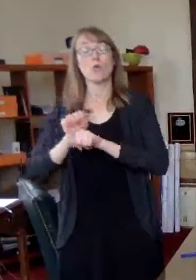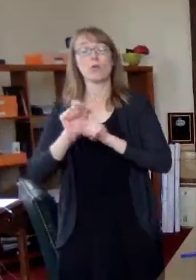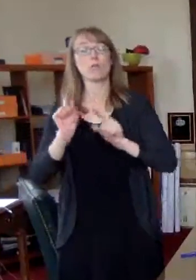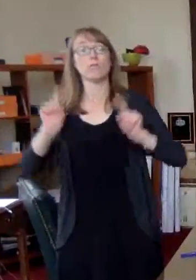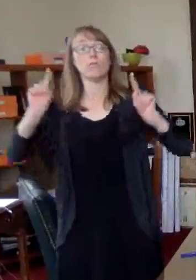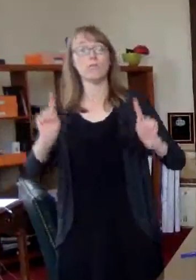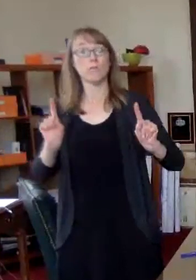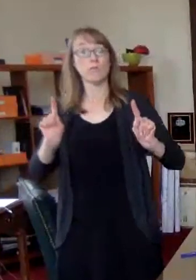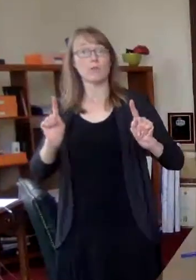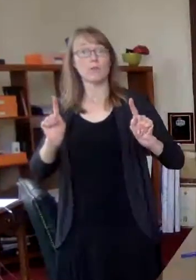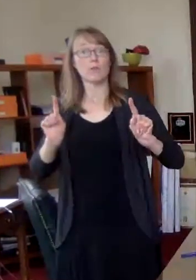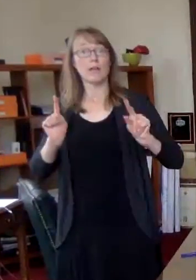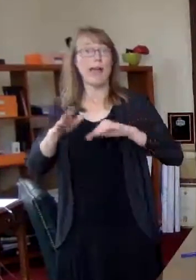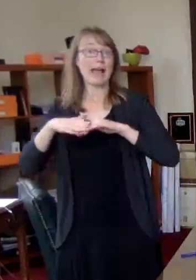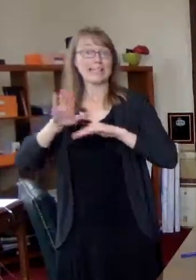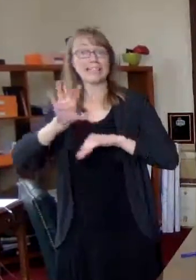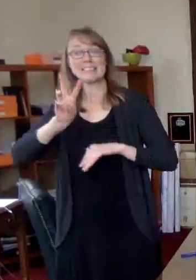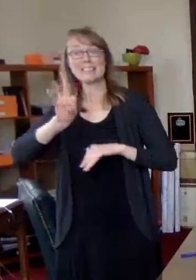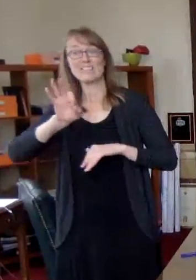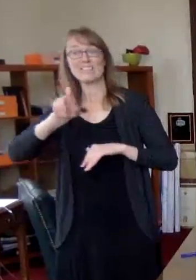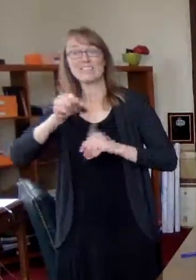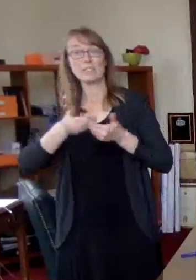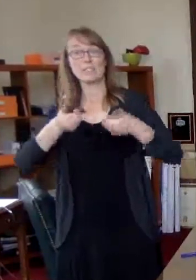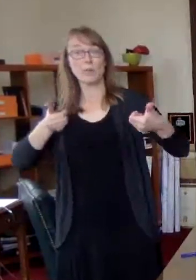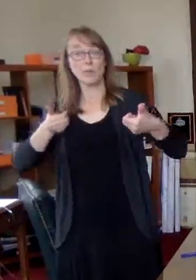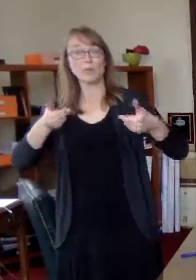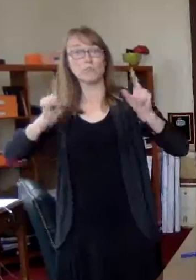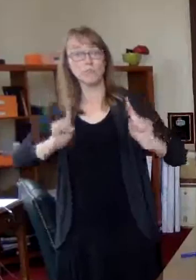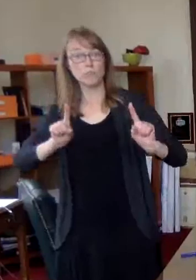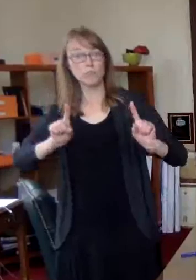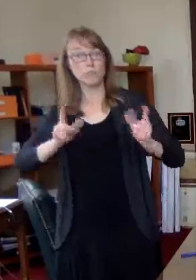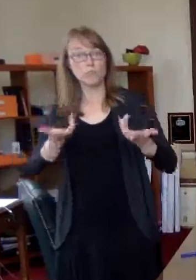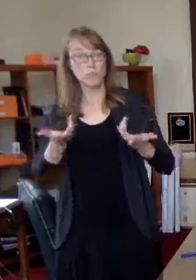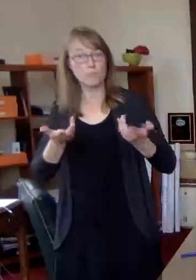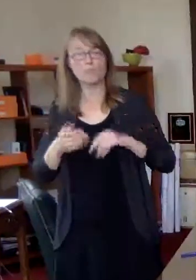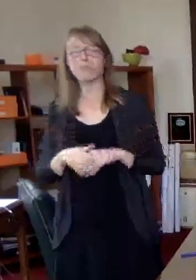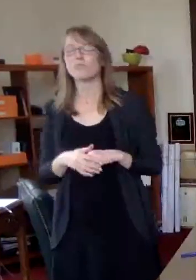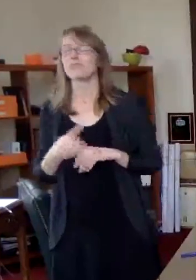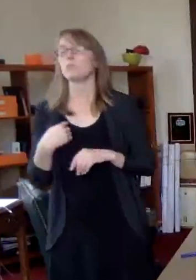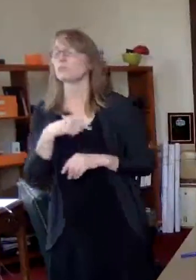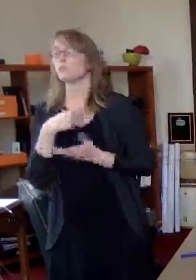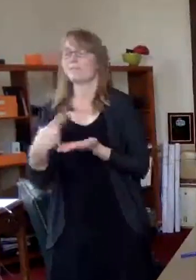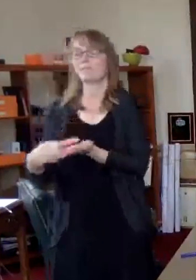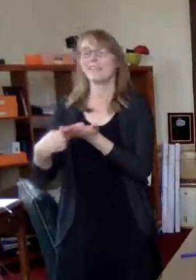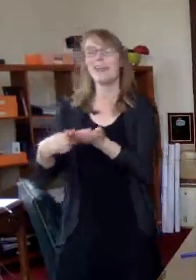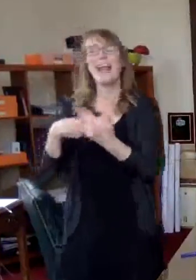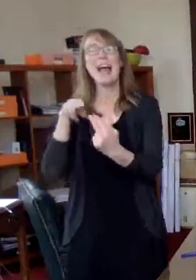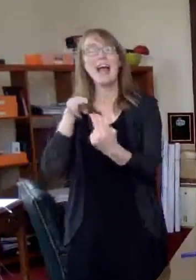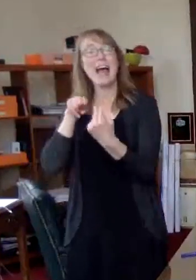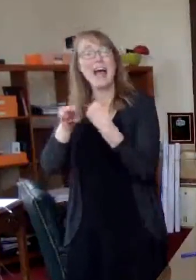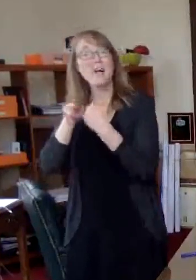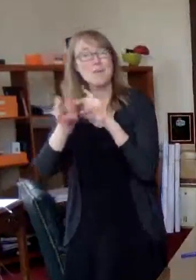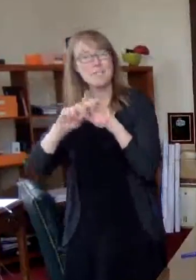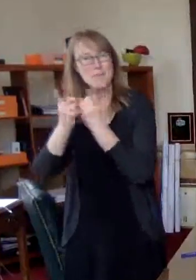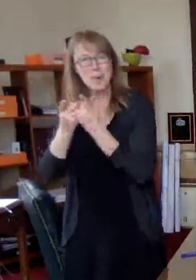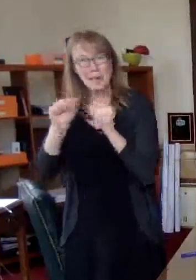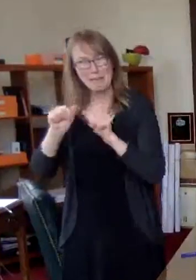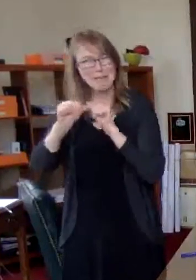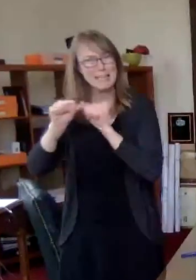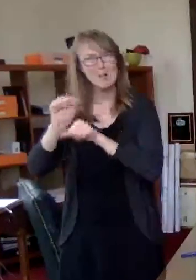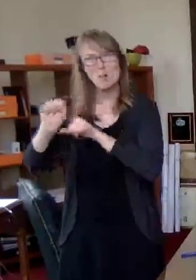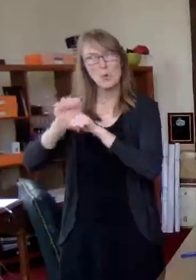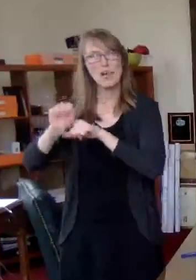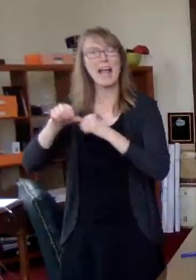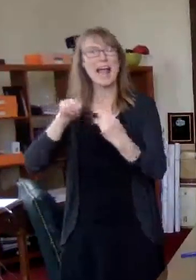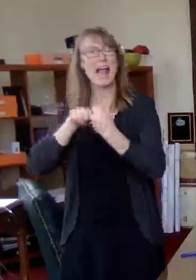example, can the highway department continue to work on Highway 44? We all know Highway 44 has been under construction for a long time. We